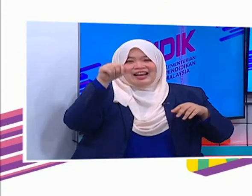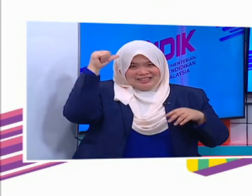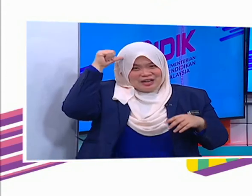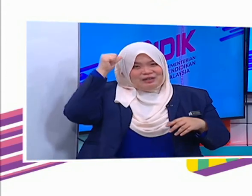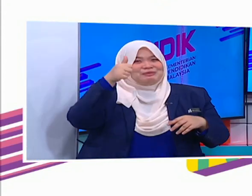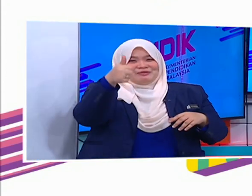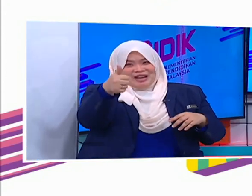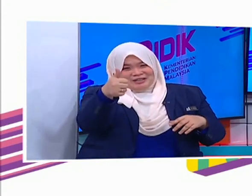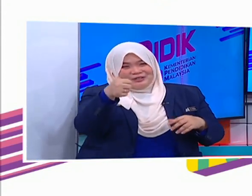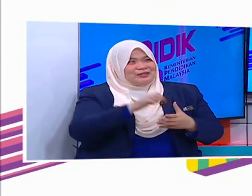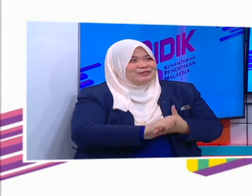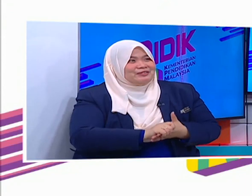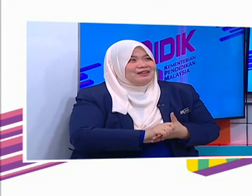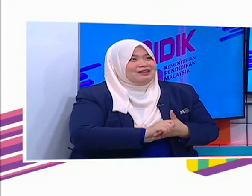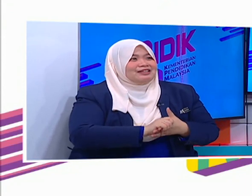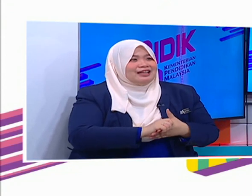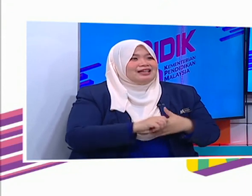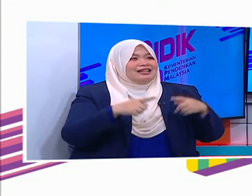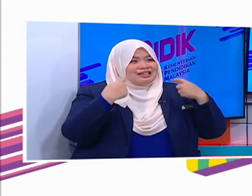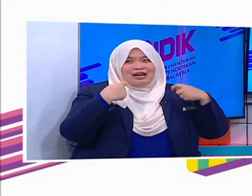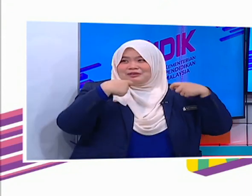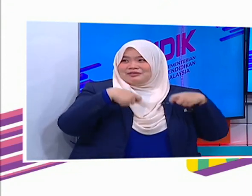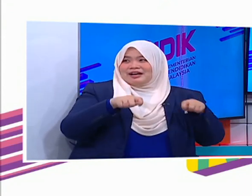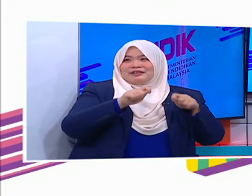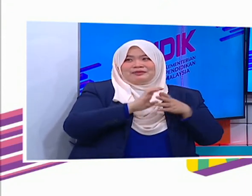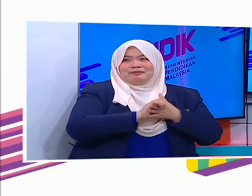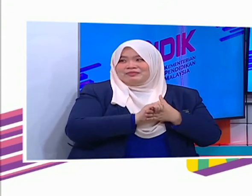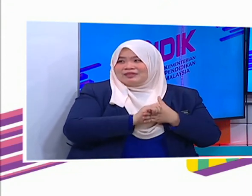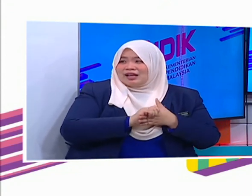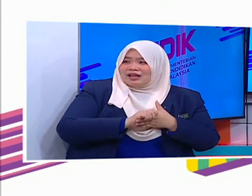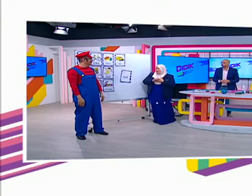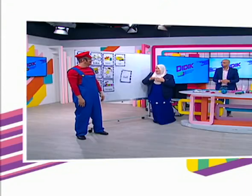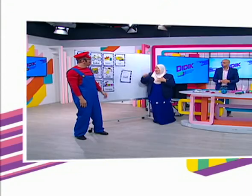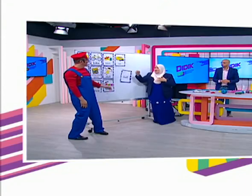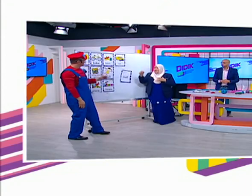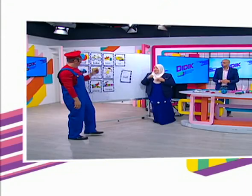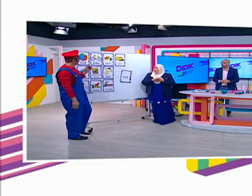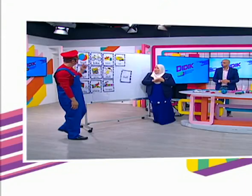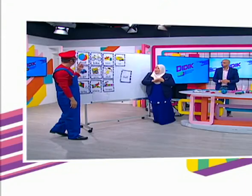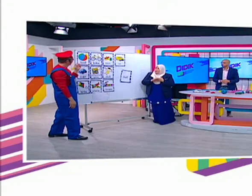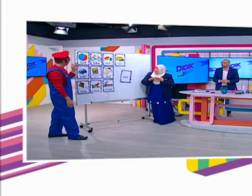good, Adam. Very good. Okay. Now try.